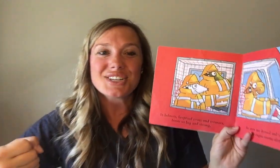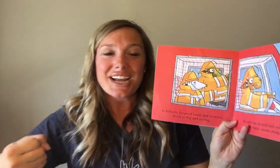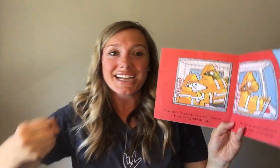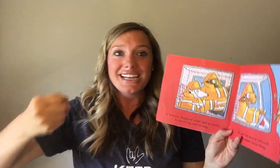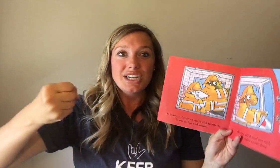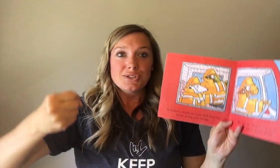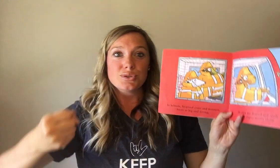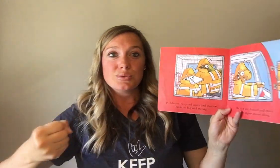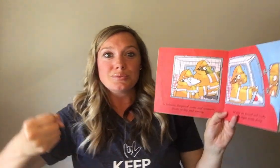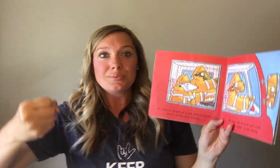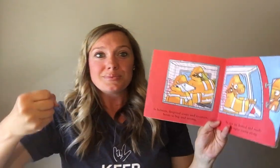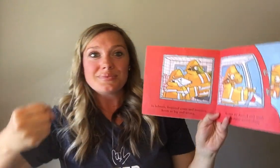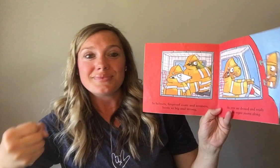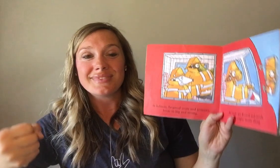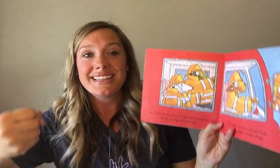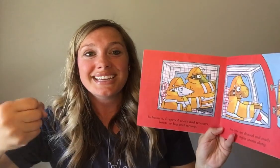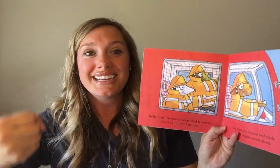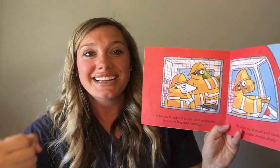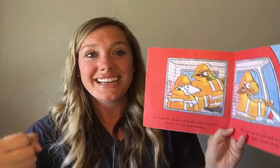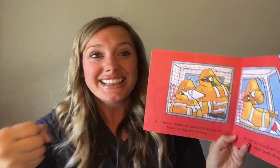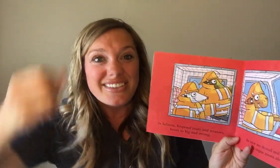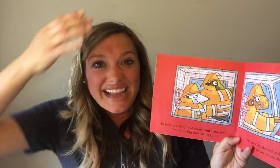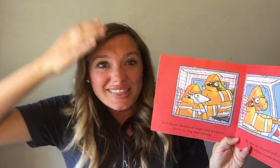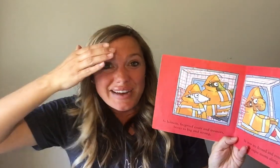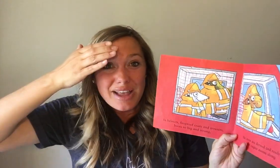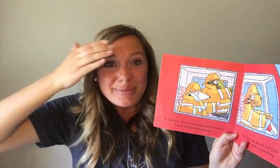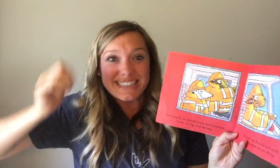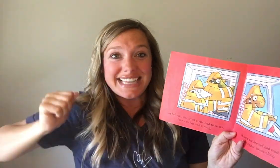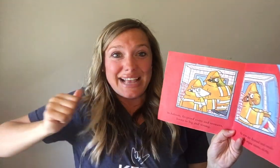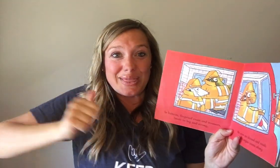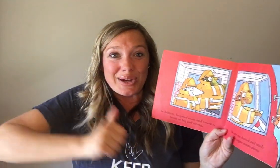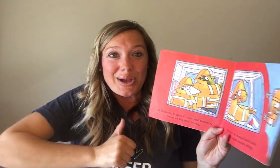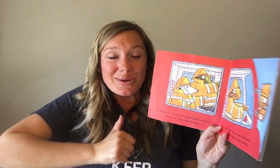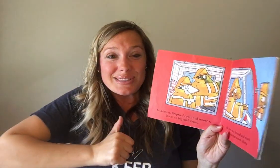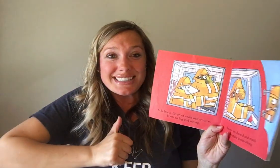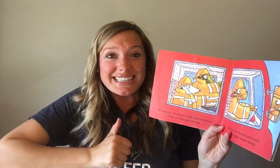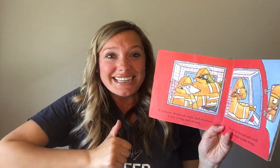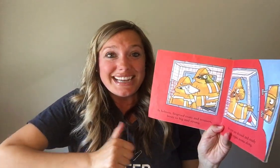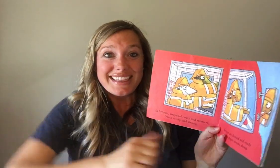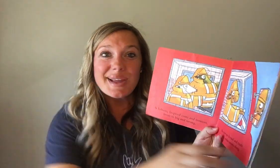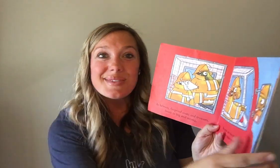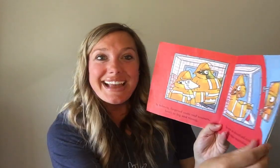truck? Zoom. They've got their helmets and their coats. They're ready.